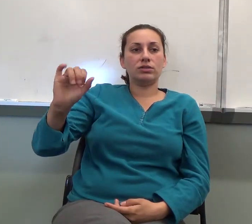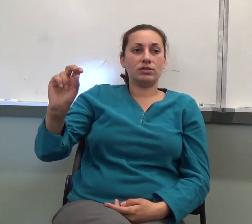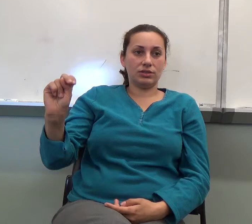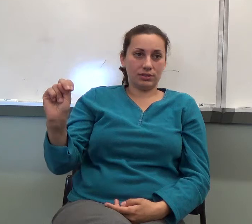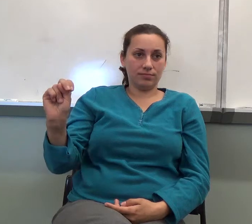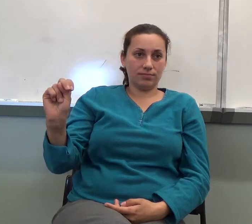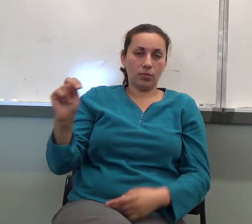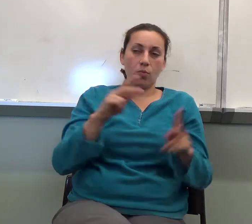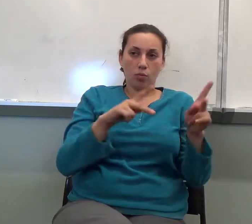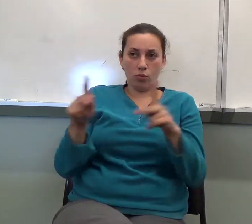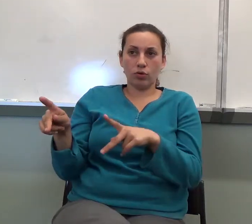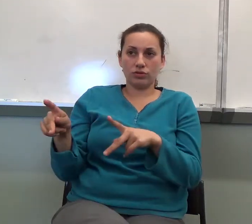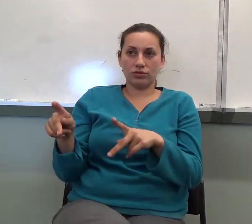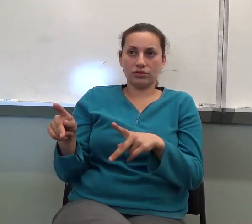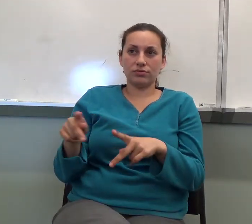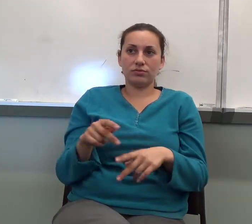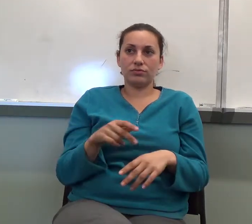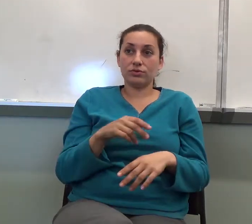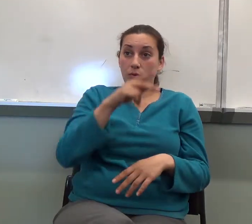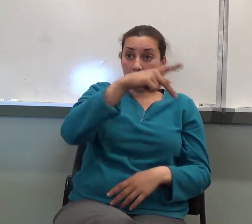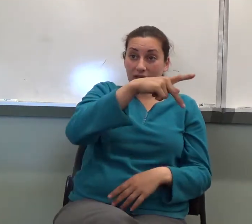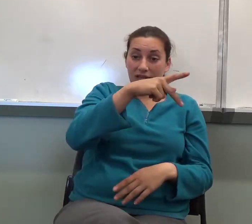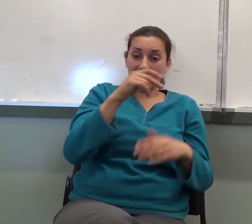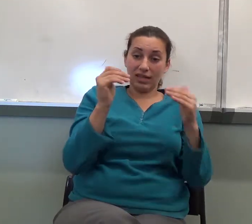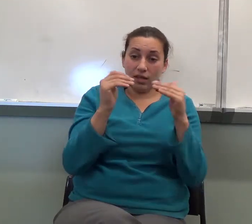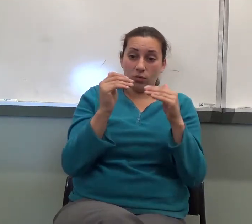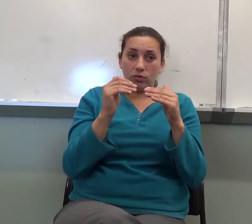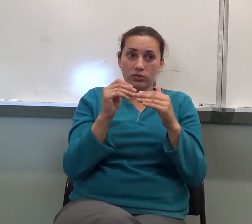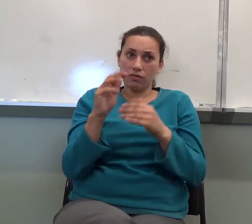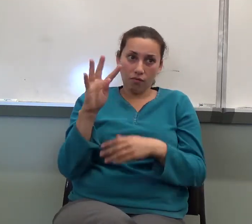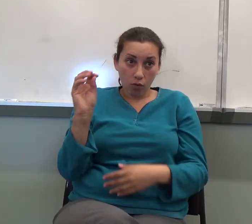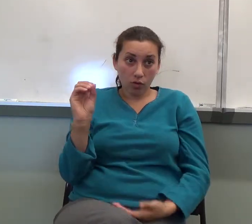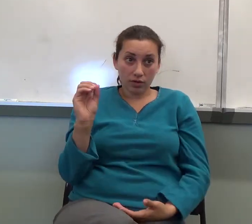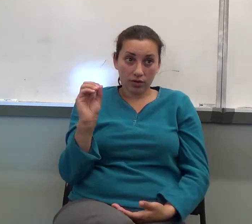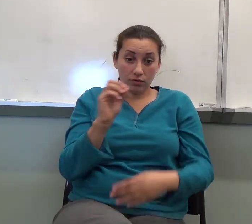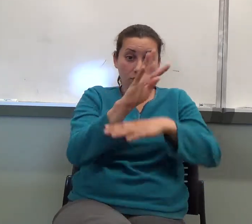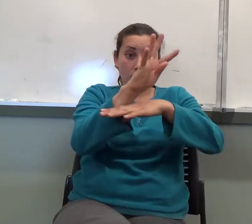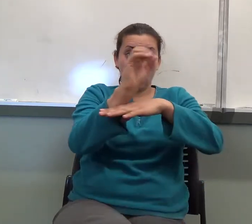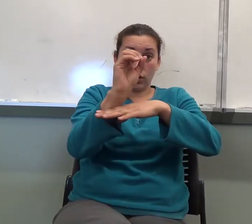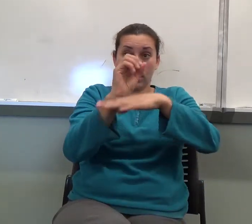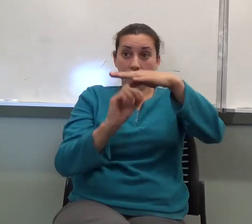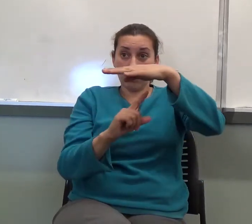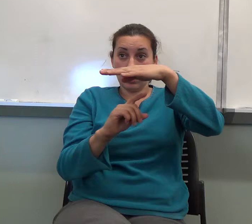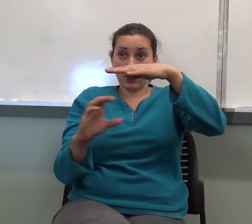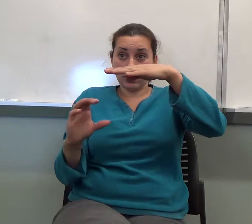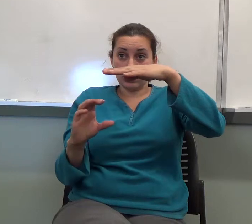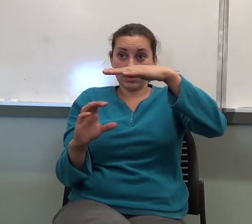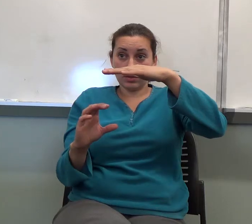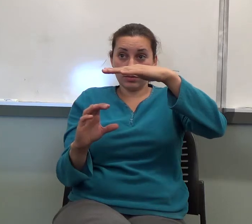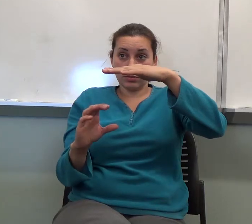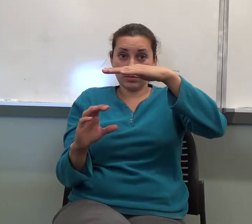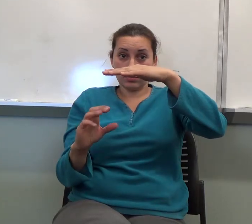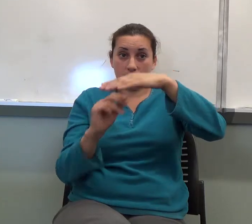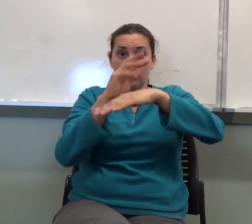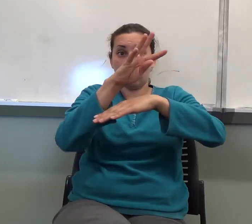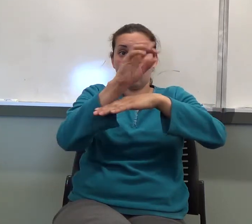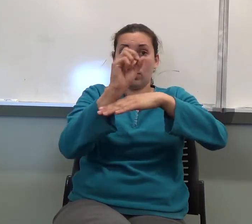be 40. It's the number of percent. So it's 40 over 100 is equal to the amount, but the amount is